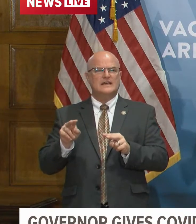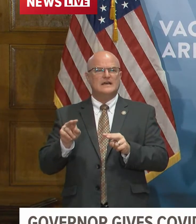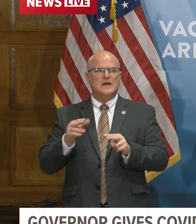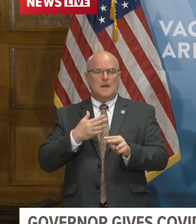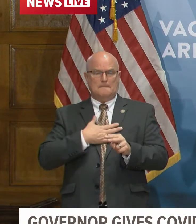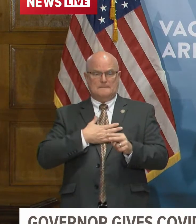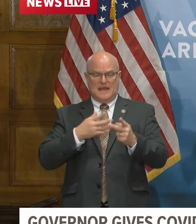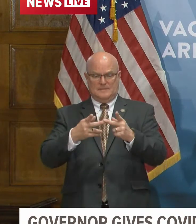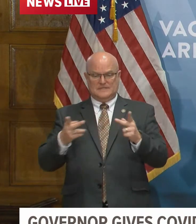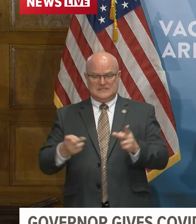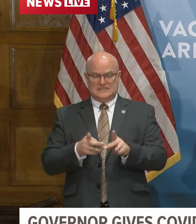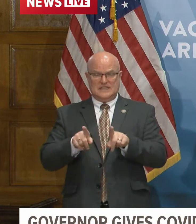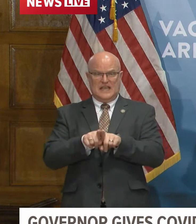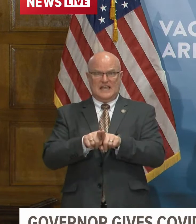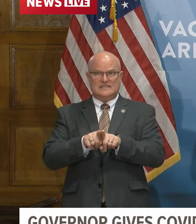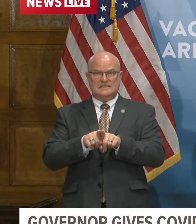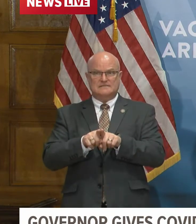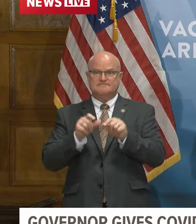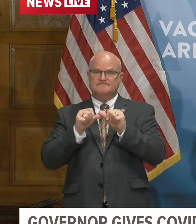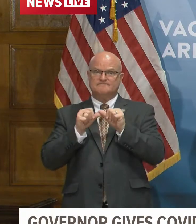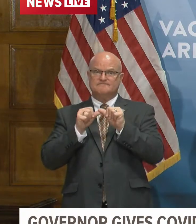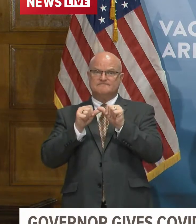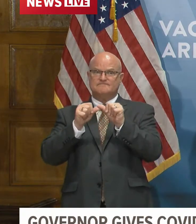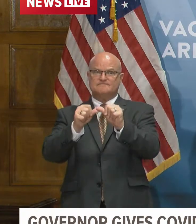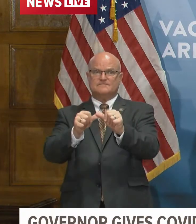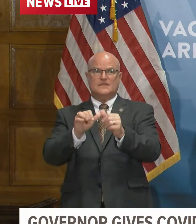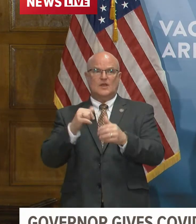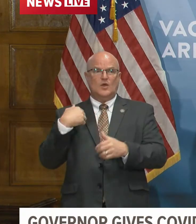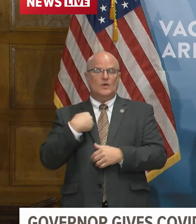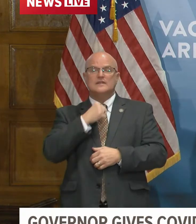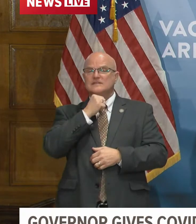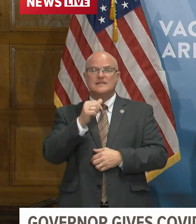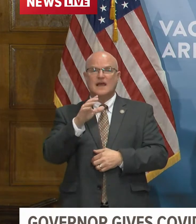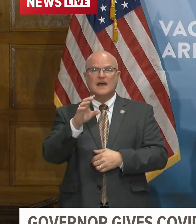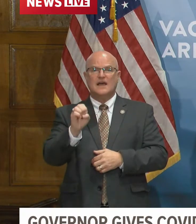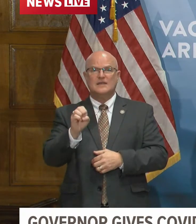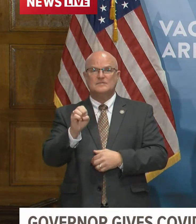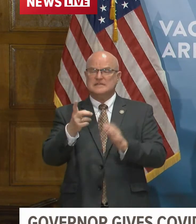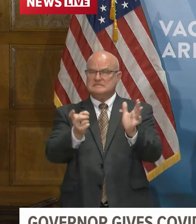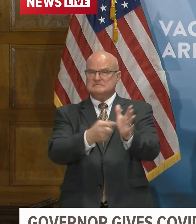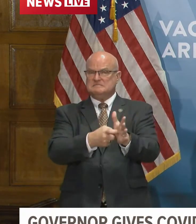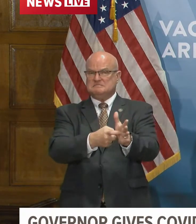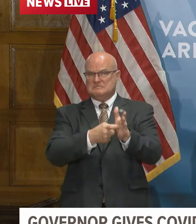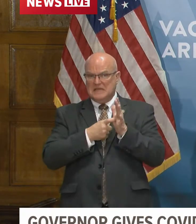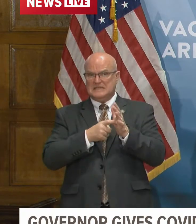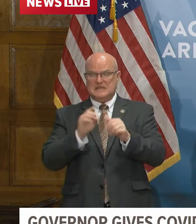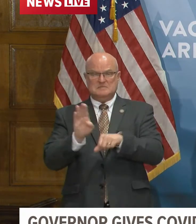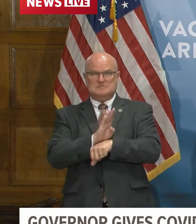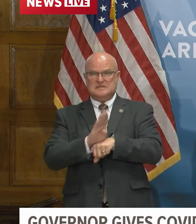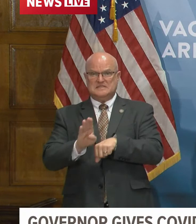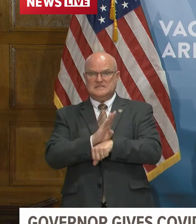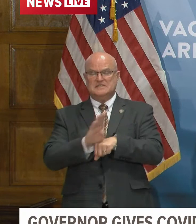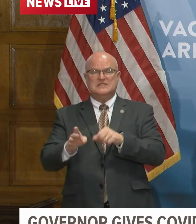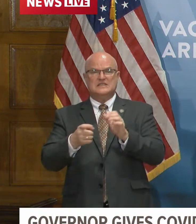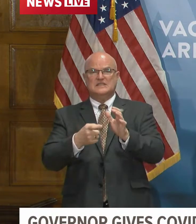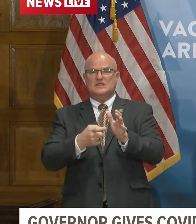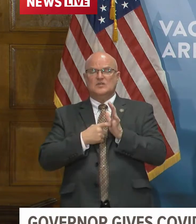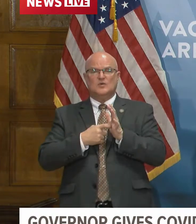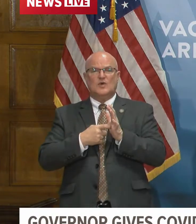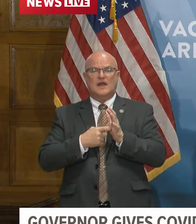my position has been very consistent that we should not be mandating businesses to